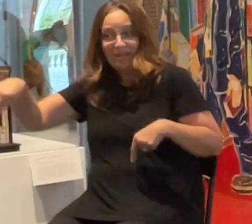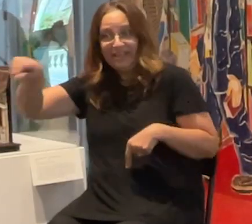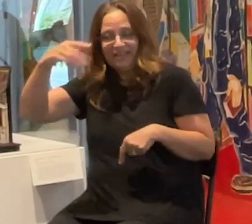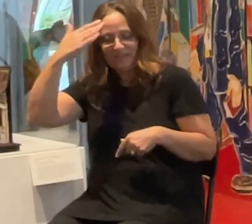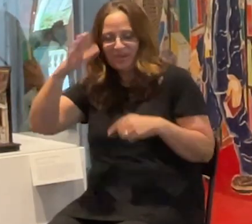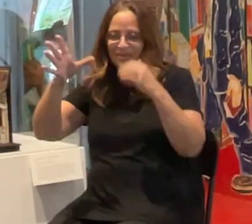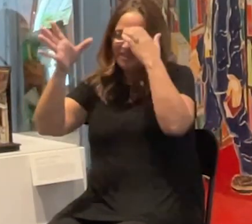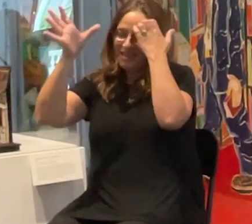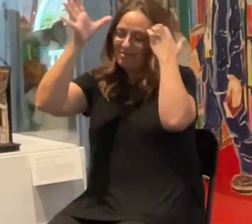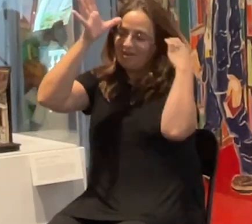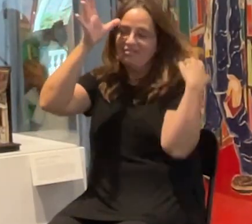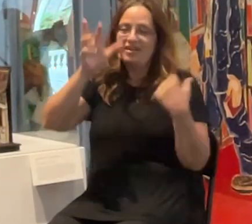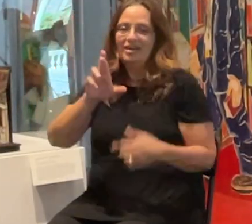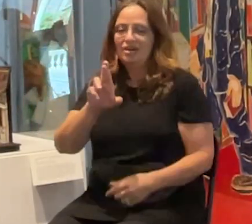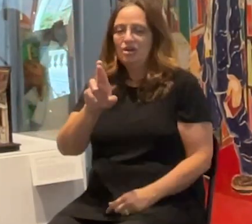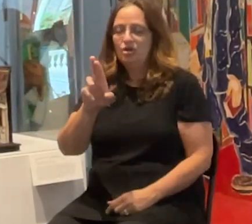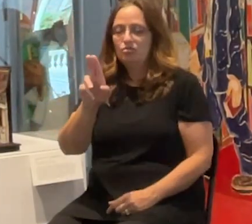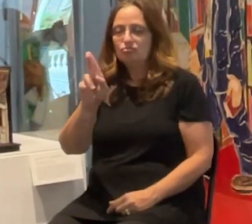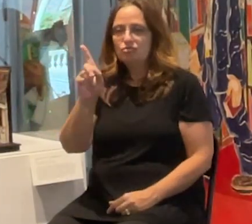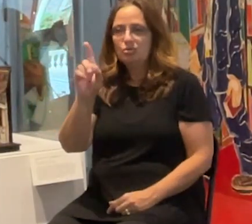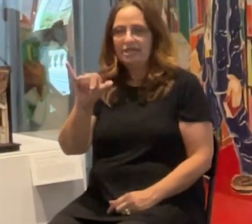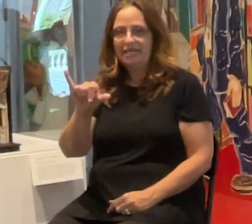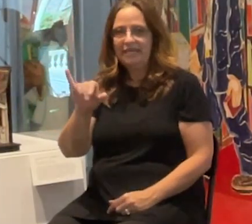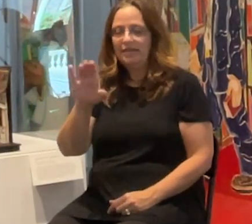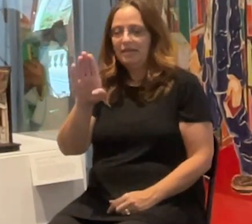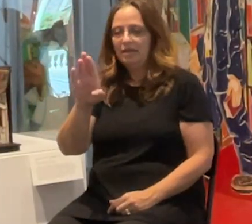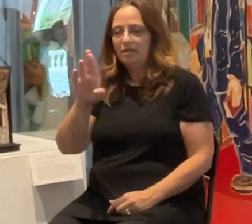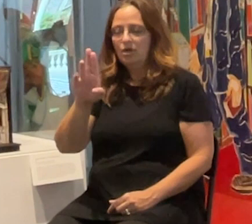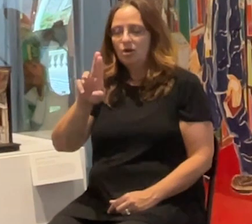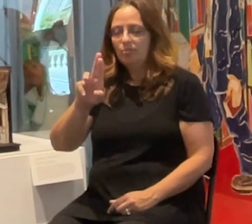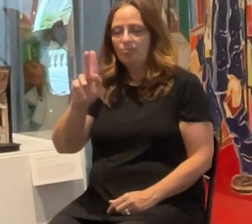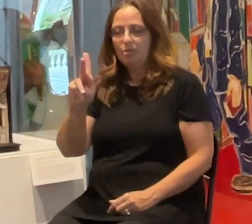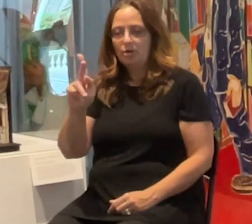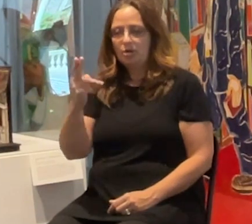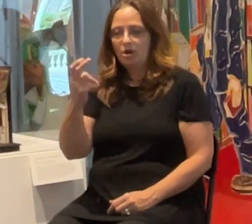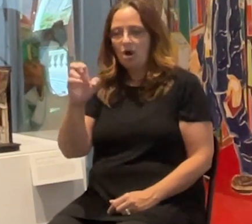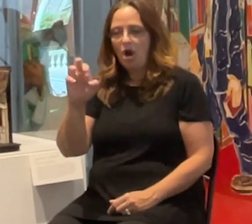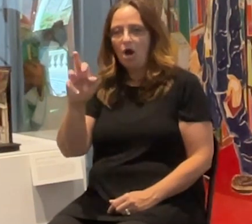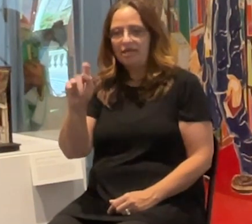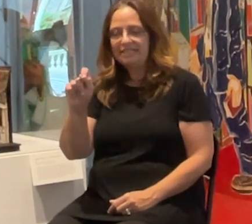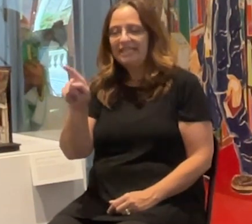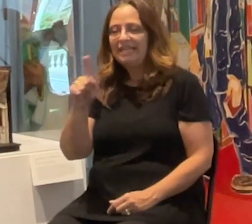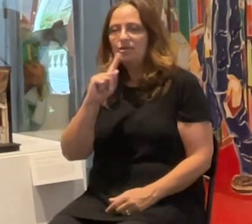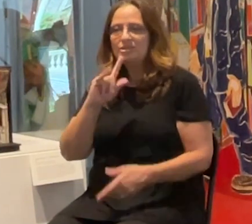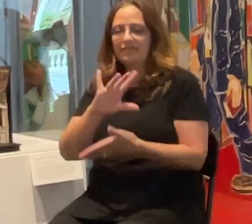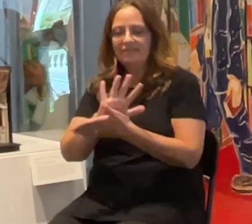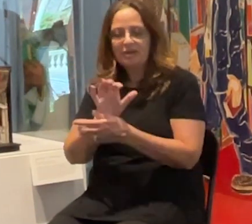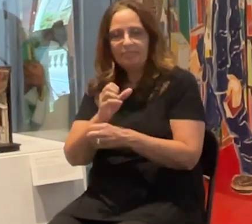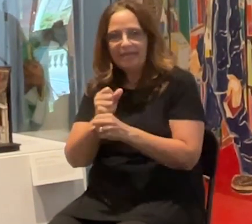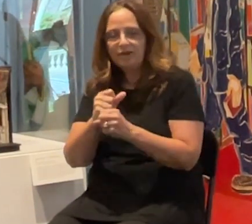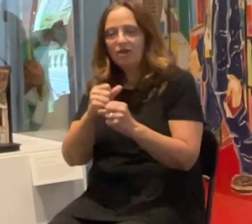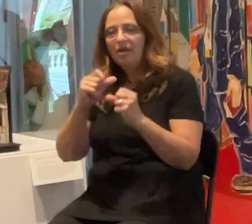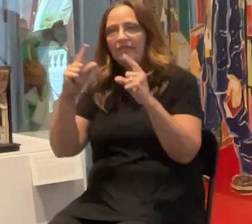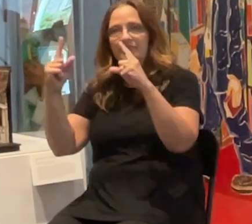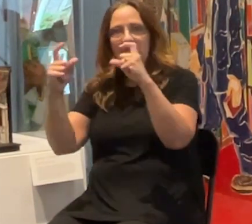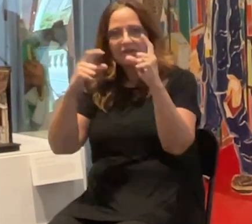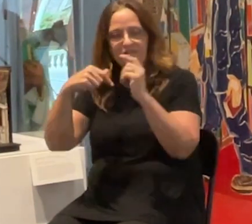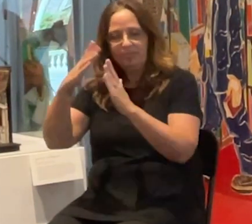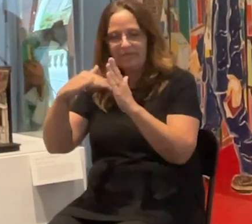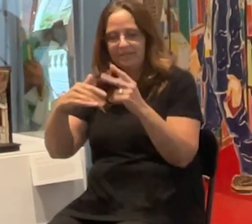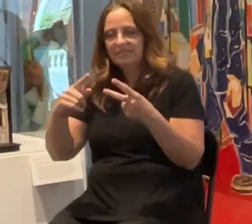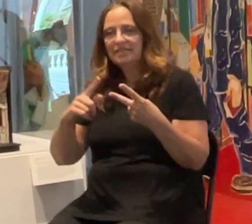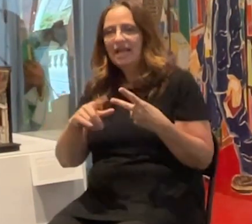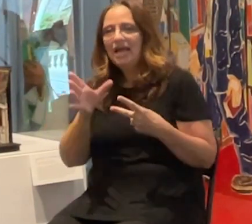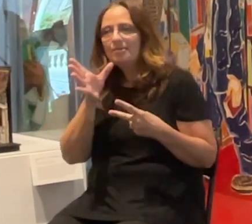my father was Rudy Burckhardt, who was a filmmaker, photographer, painter. And my mother was